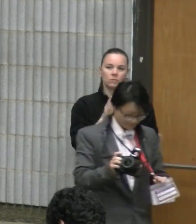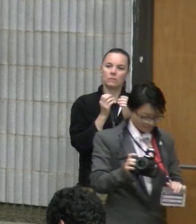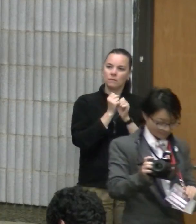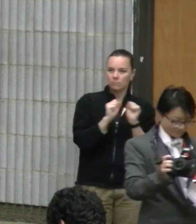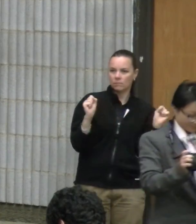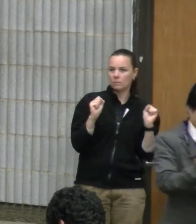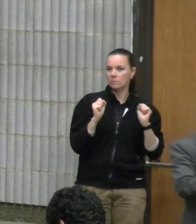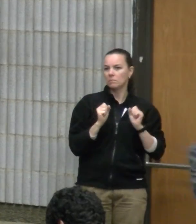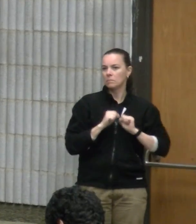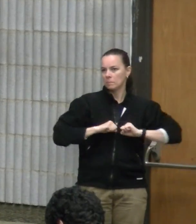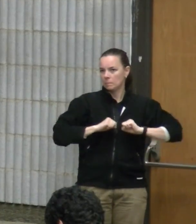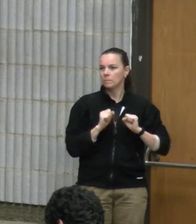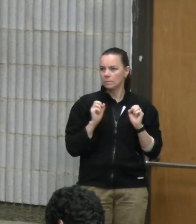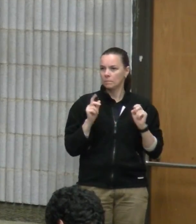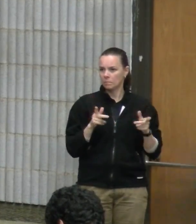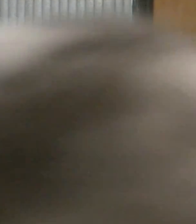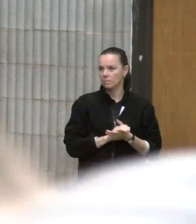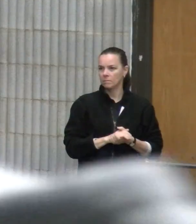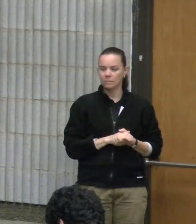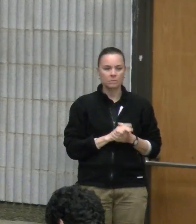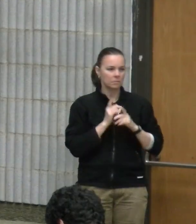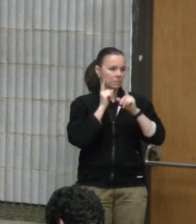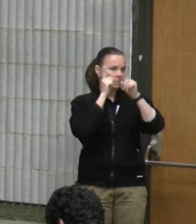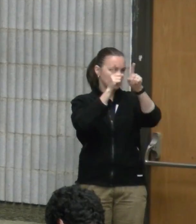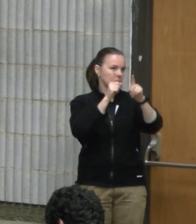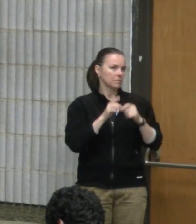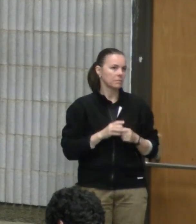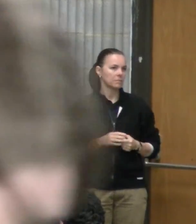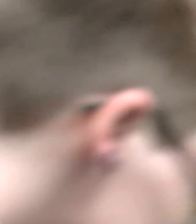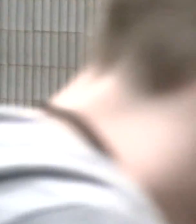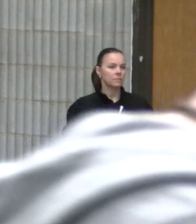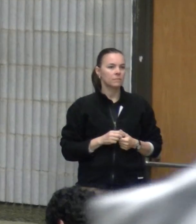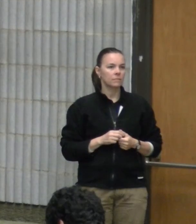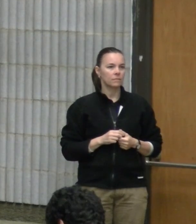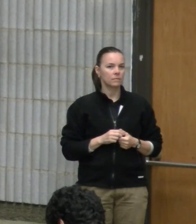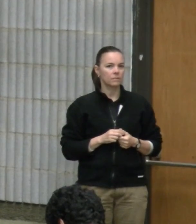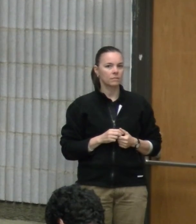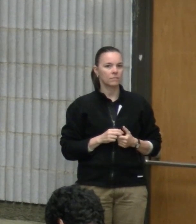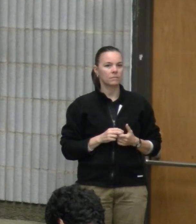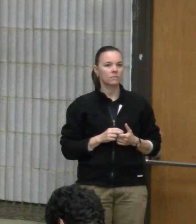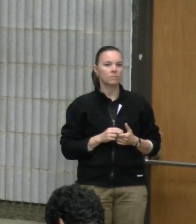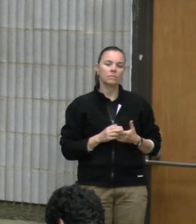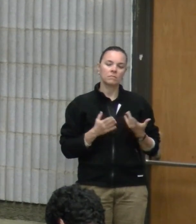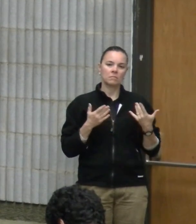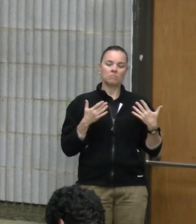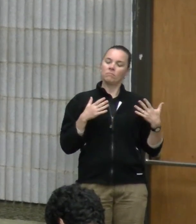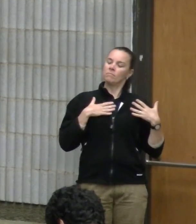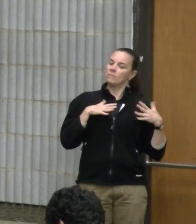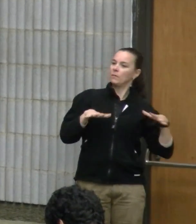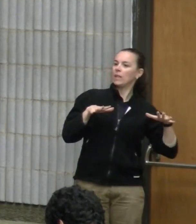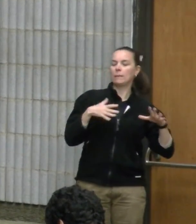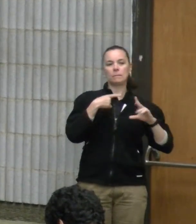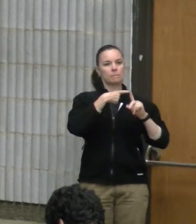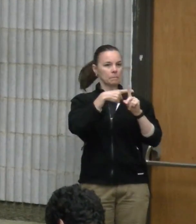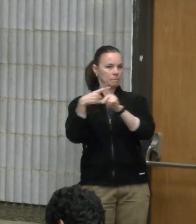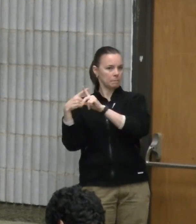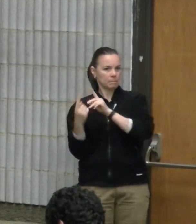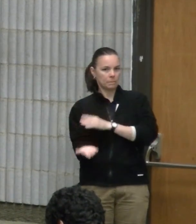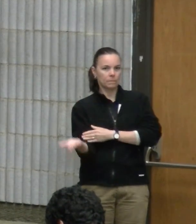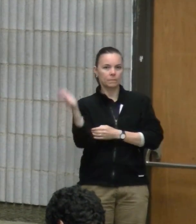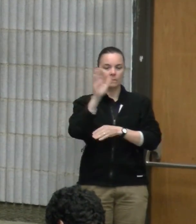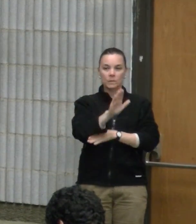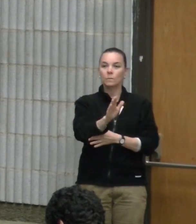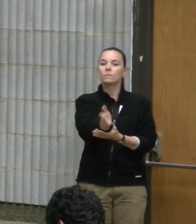or as safe as it can be for everyone, and to ensure that we have a positive atmosphere here. So I just ask that